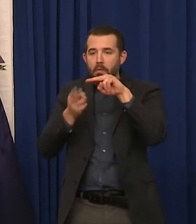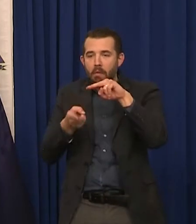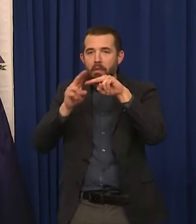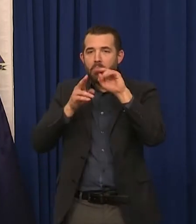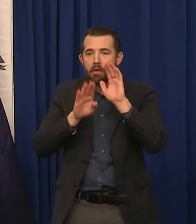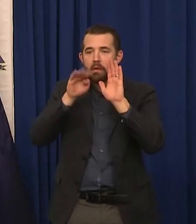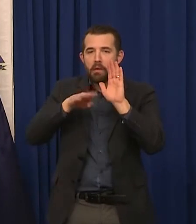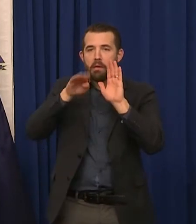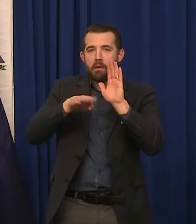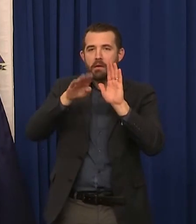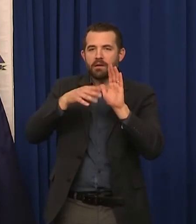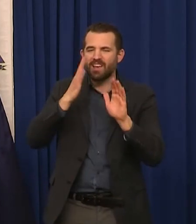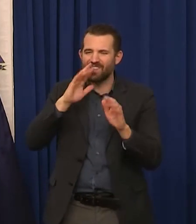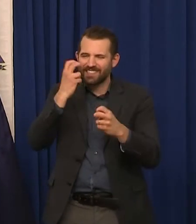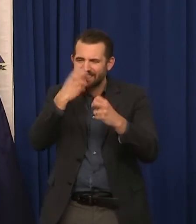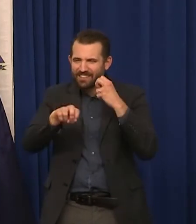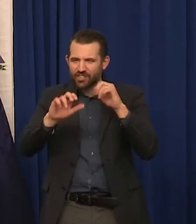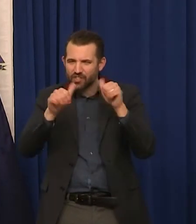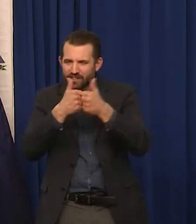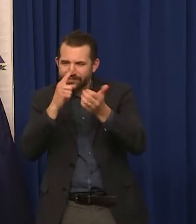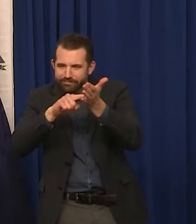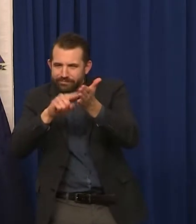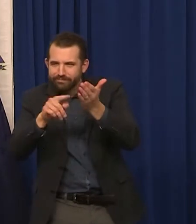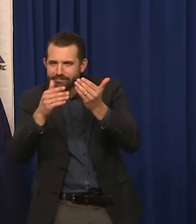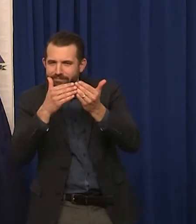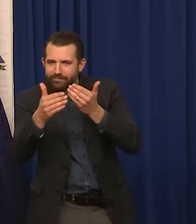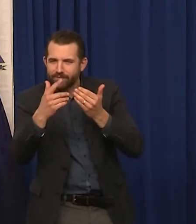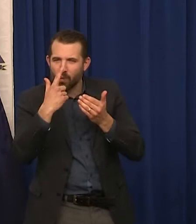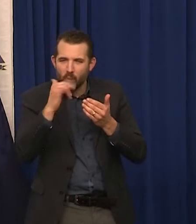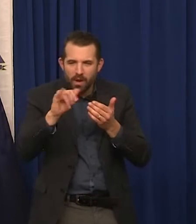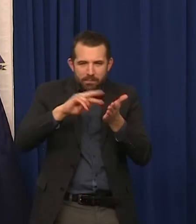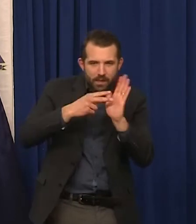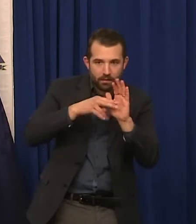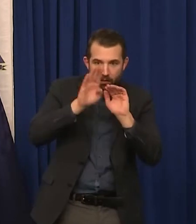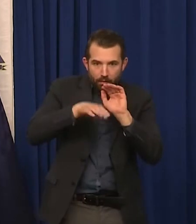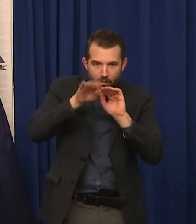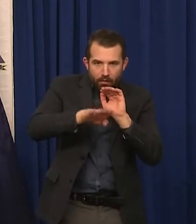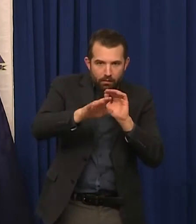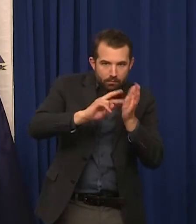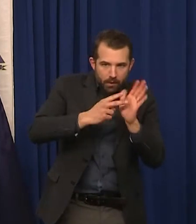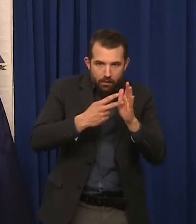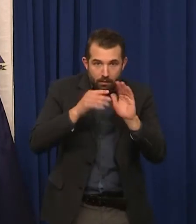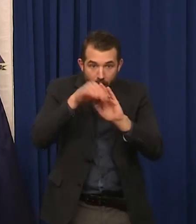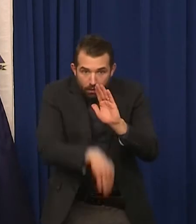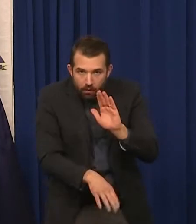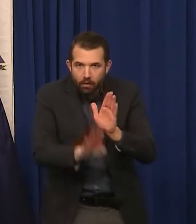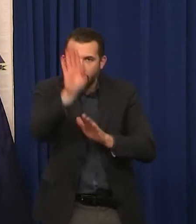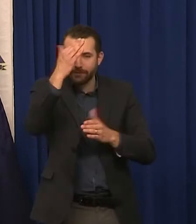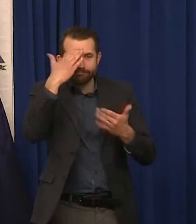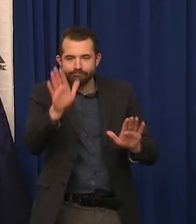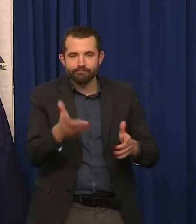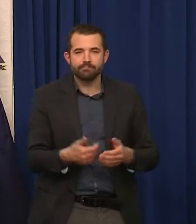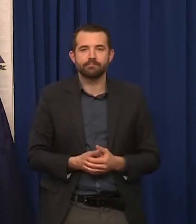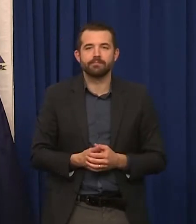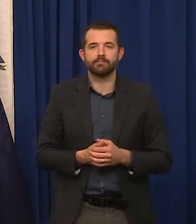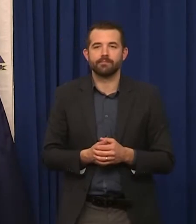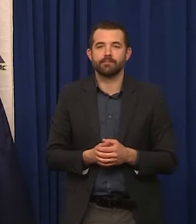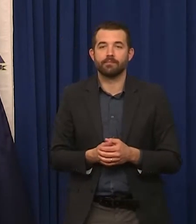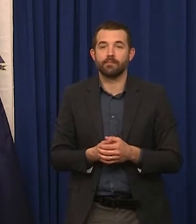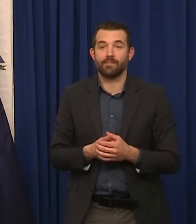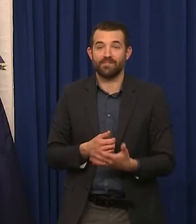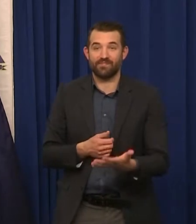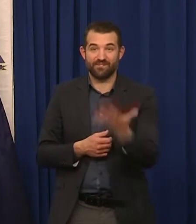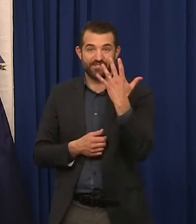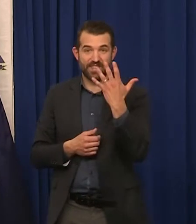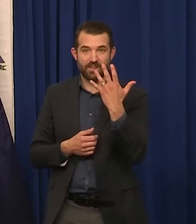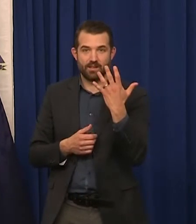What I can tell you, Caitlin, is two things. The first is given the number of outbreaks that we are working with long-term